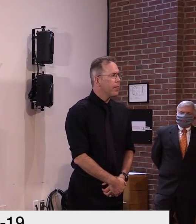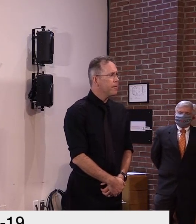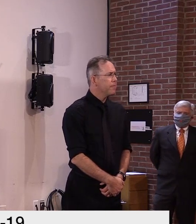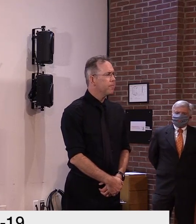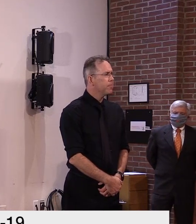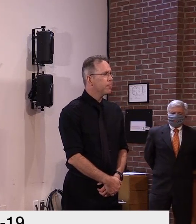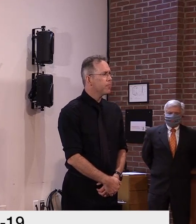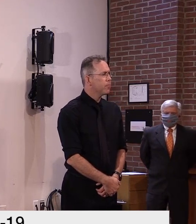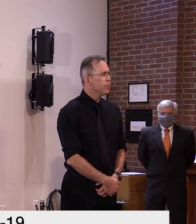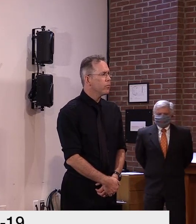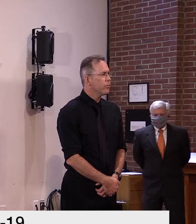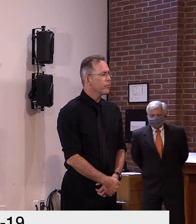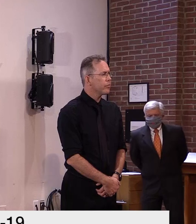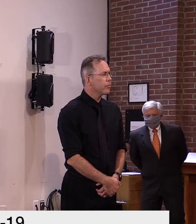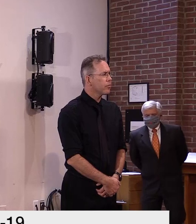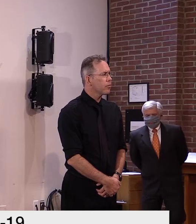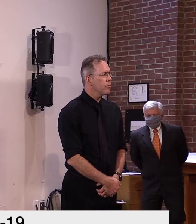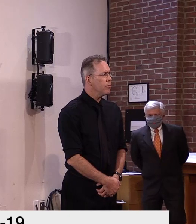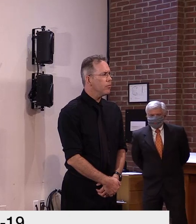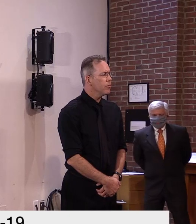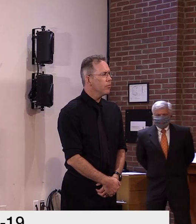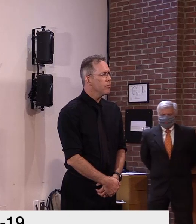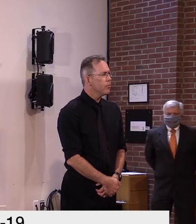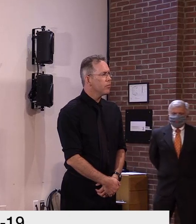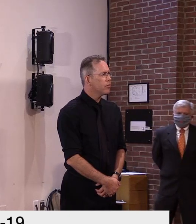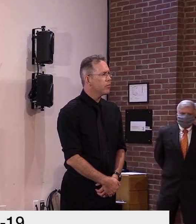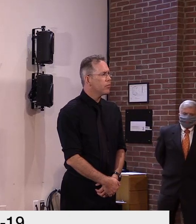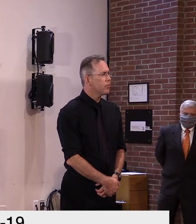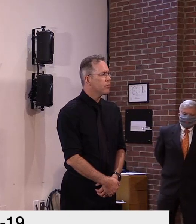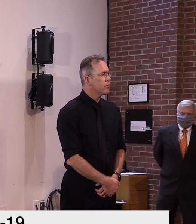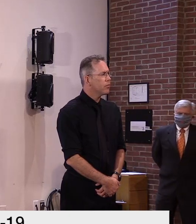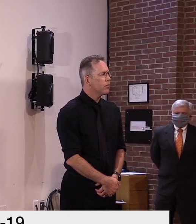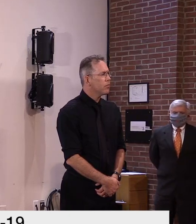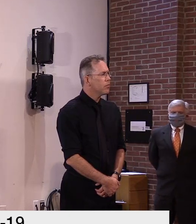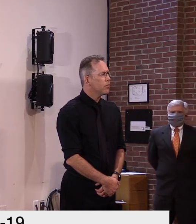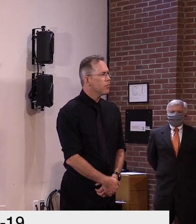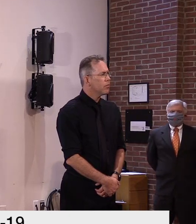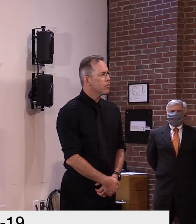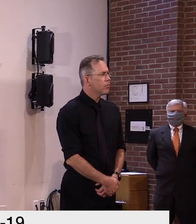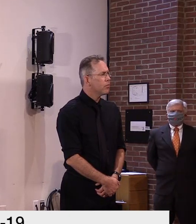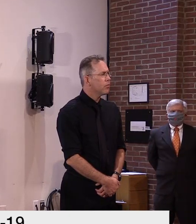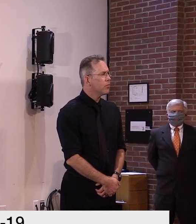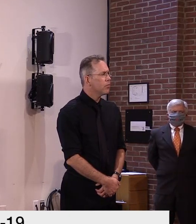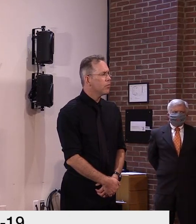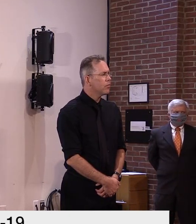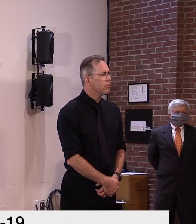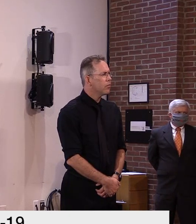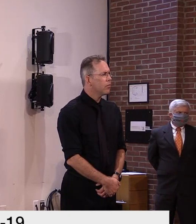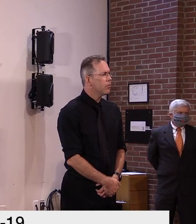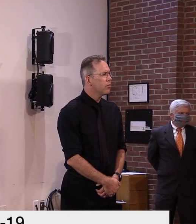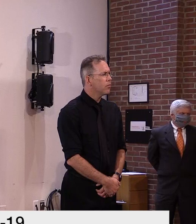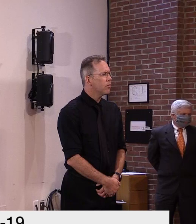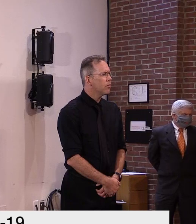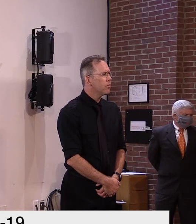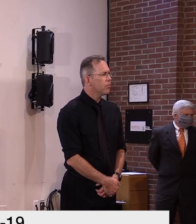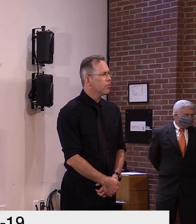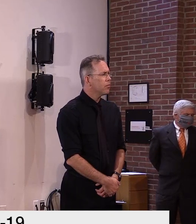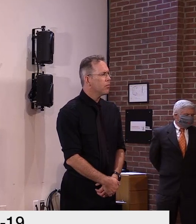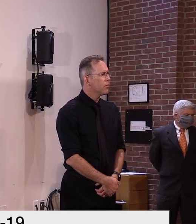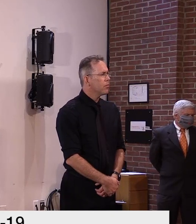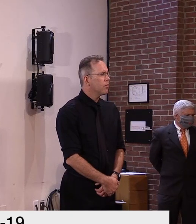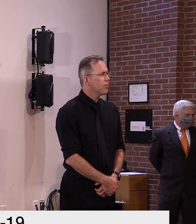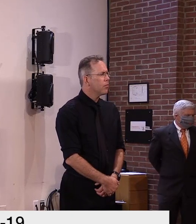through the Payroll Protection Plan. And the idea of this was that money